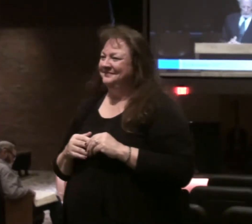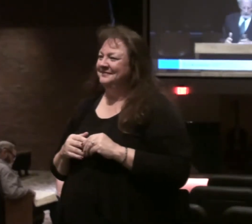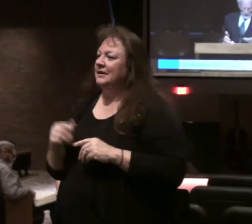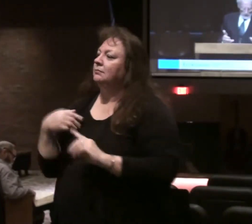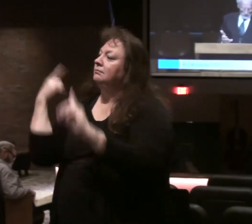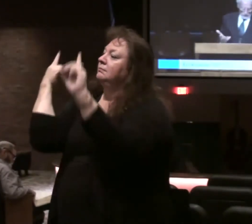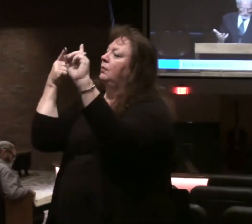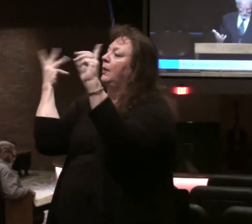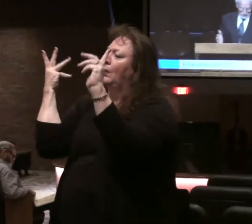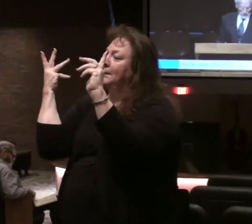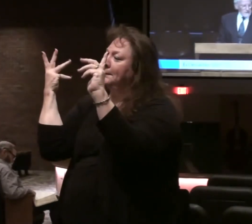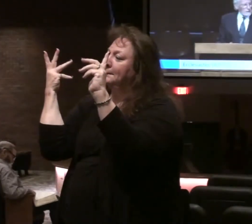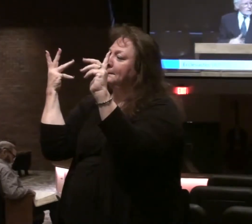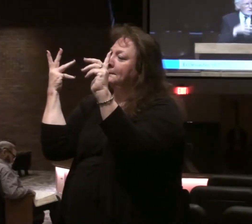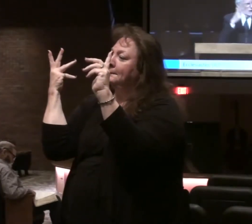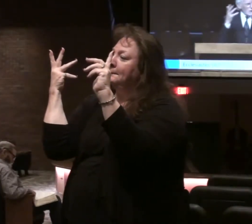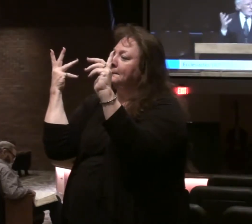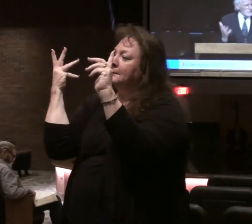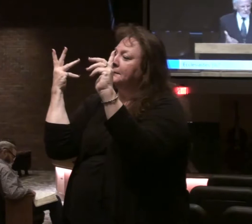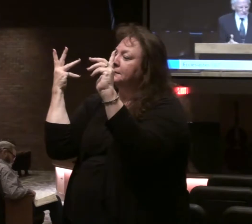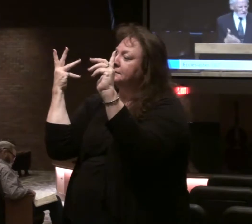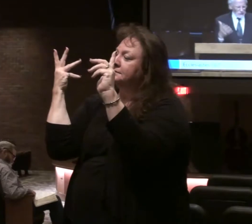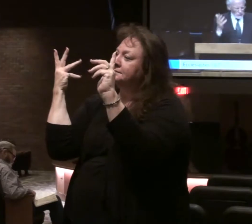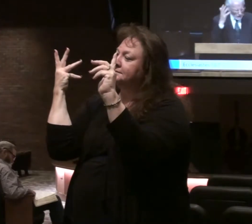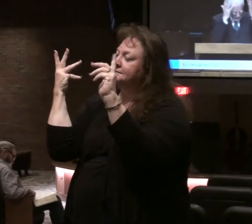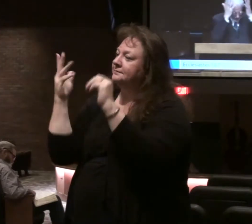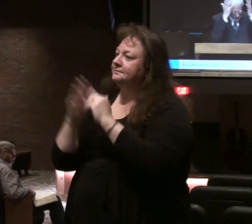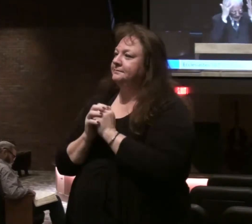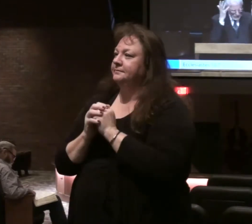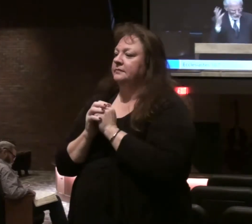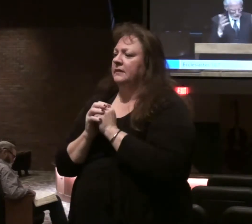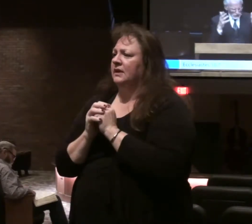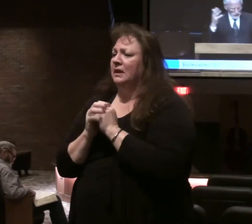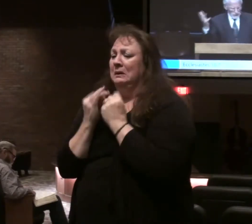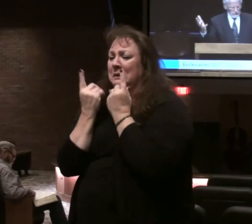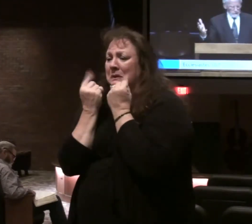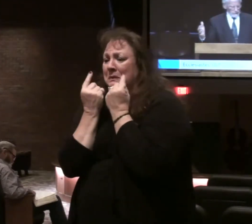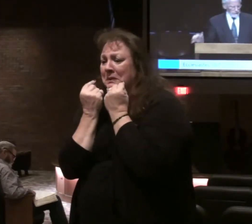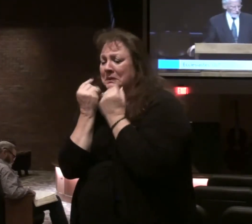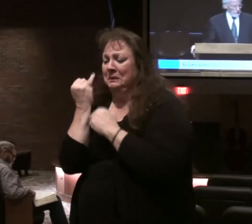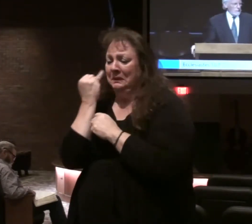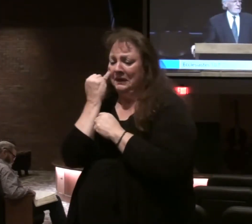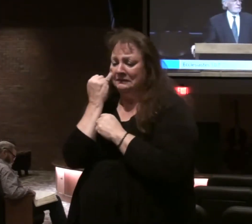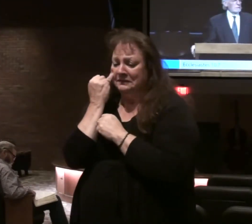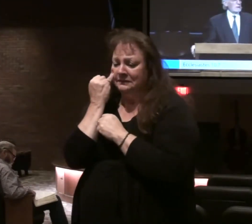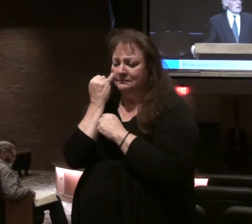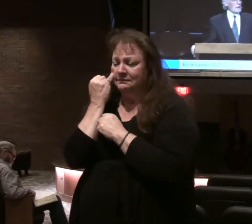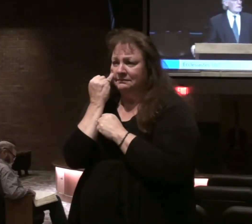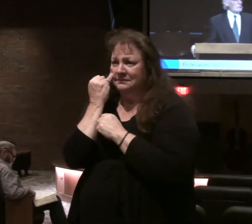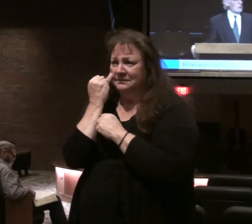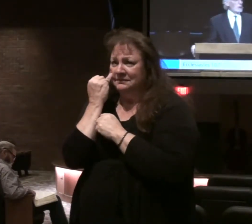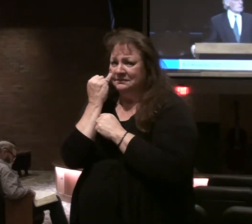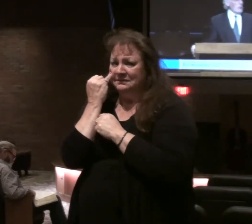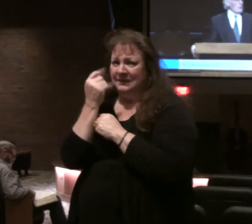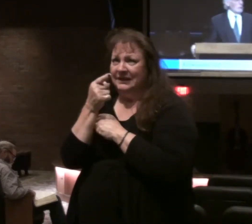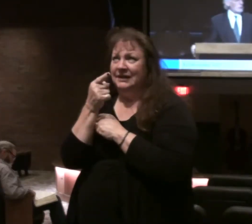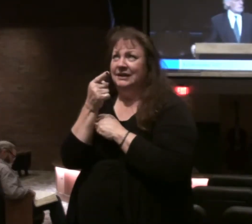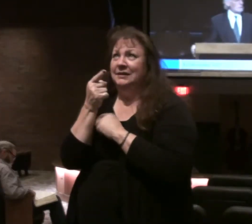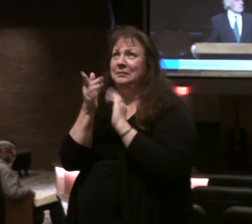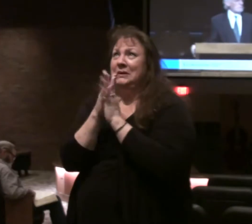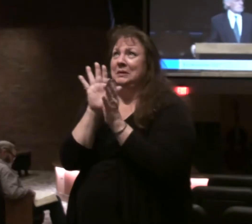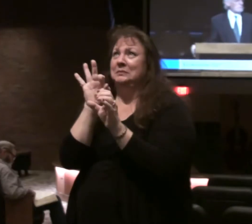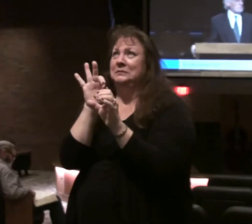But the point is, say, well, what are we going to do if these kind of people get in